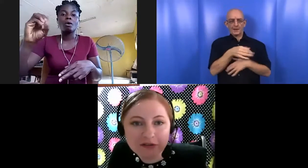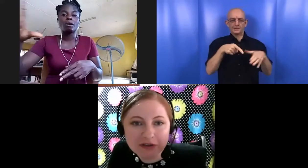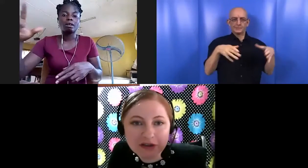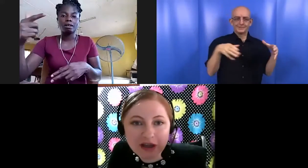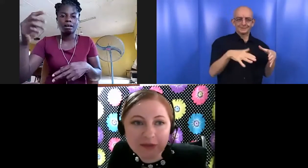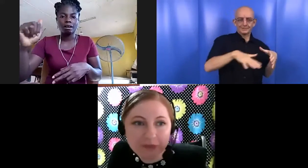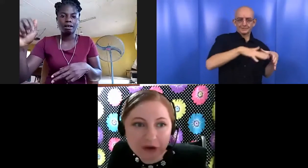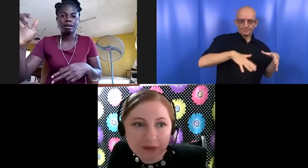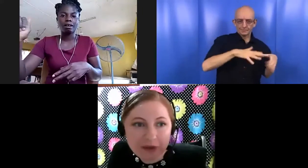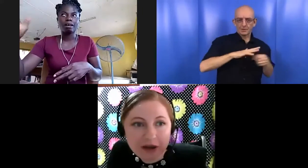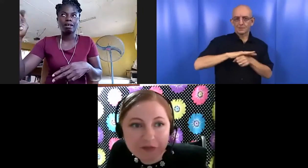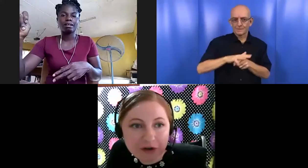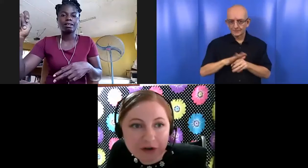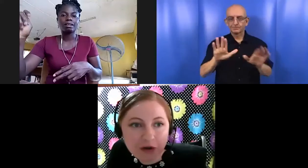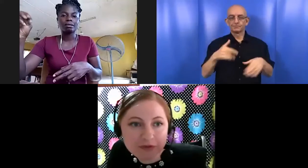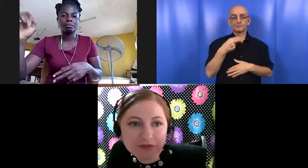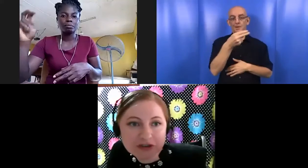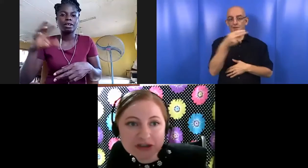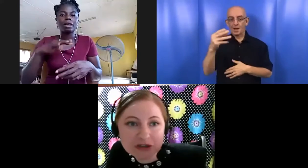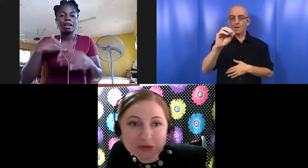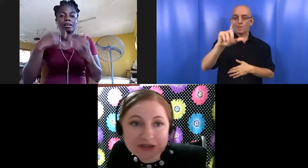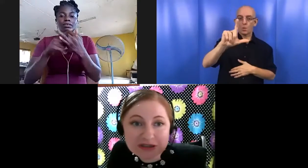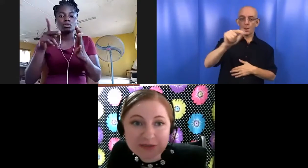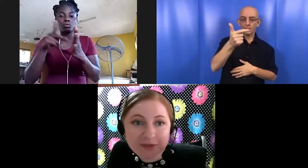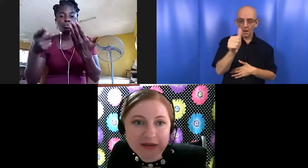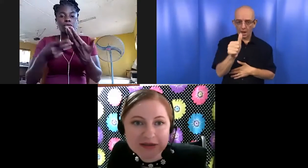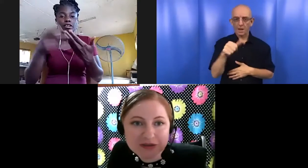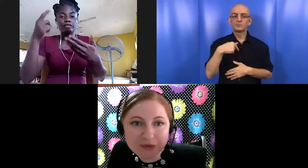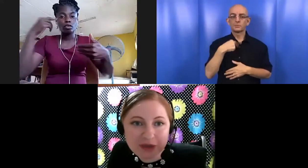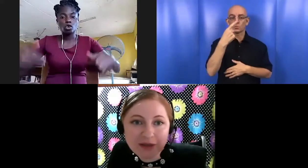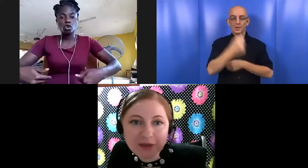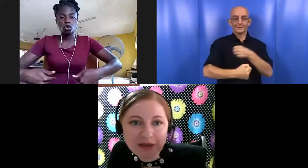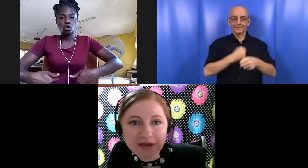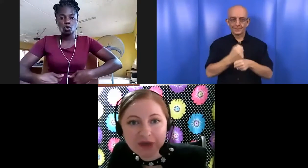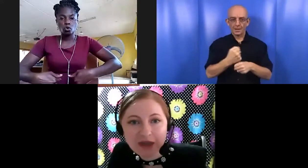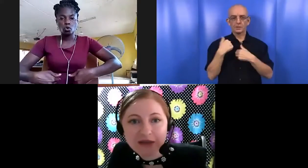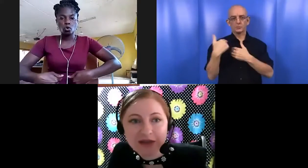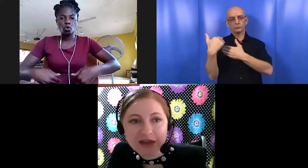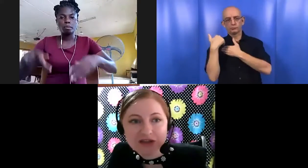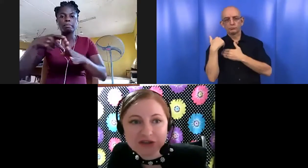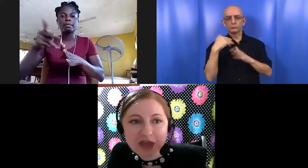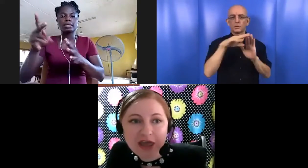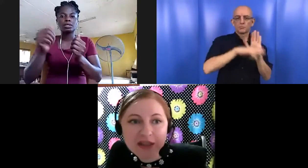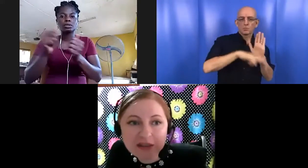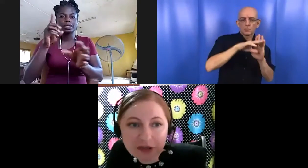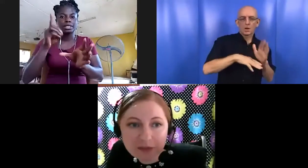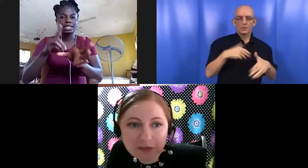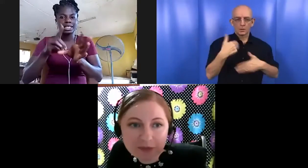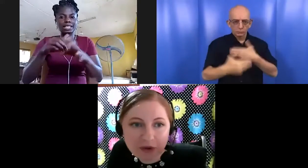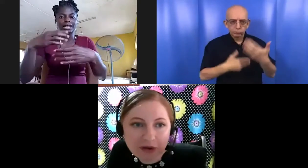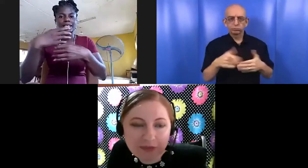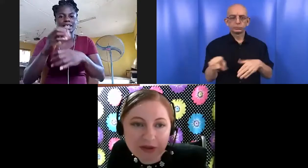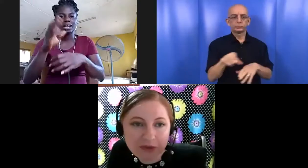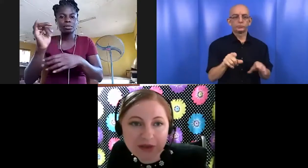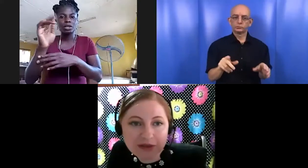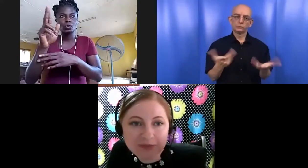part of the talent program for young professionals with disabilities created by the United Nations Development